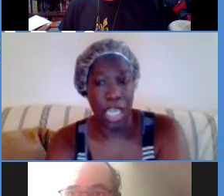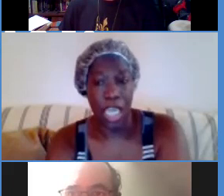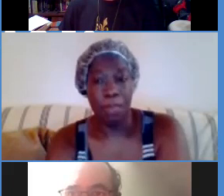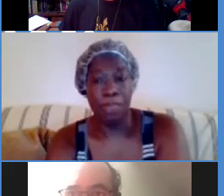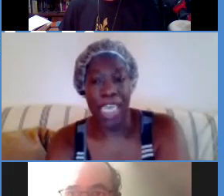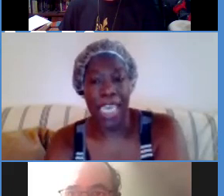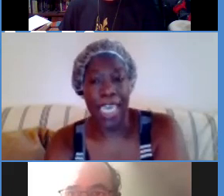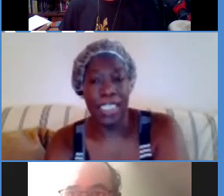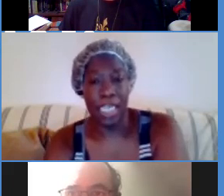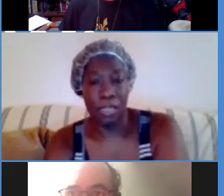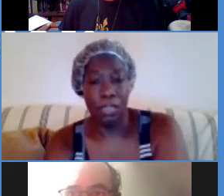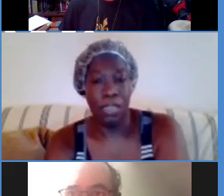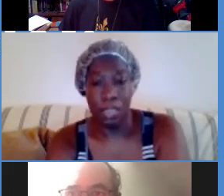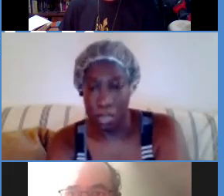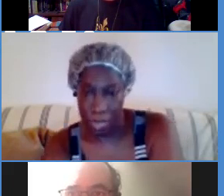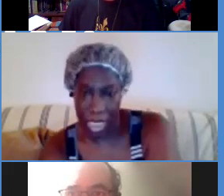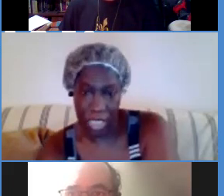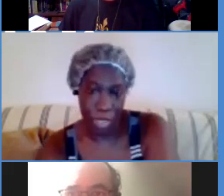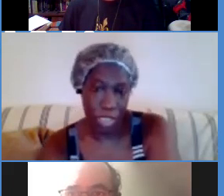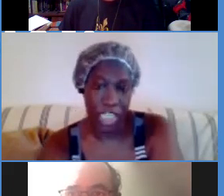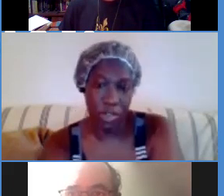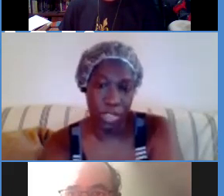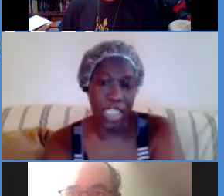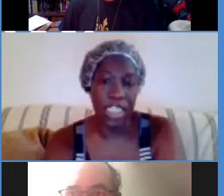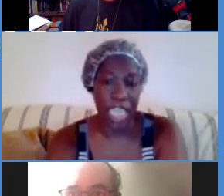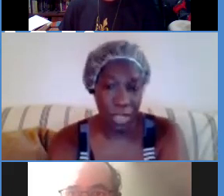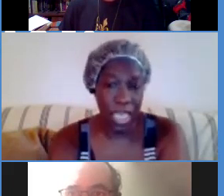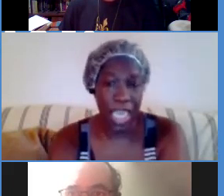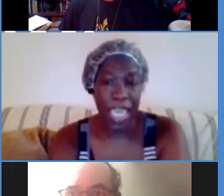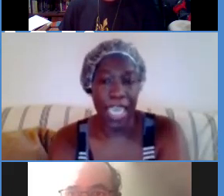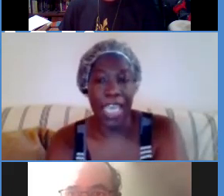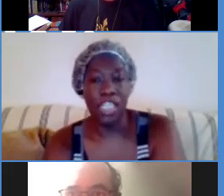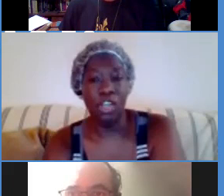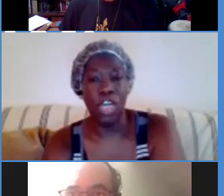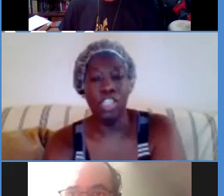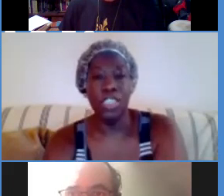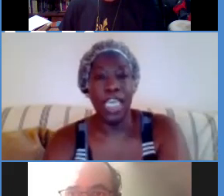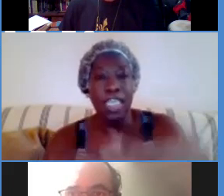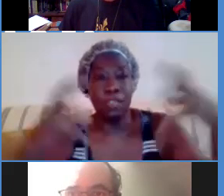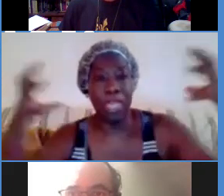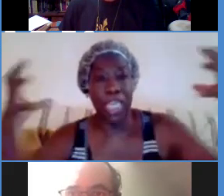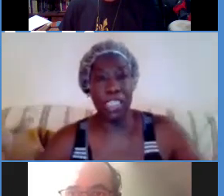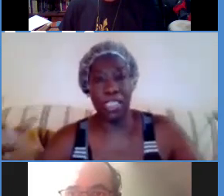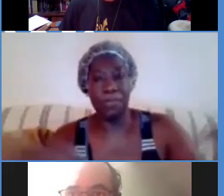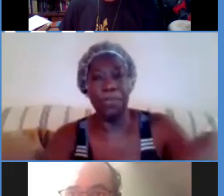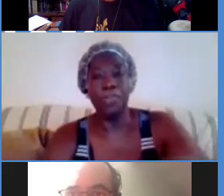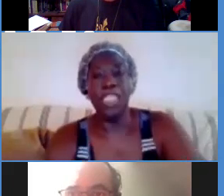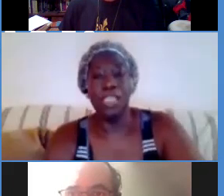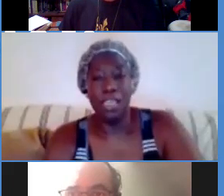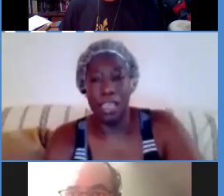segregation. BASL is mostly used in the South and has a larger sign space.